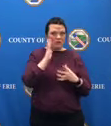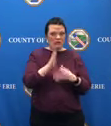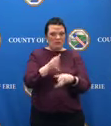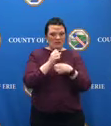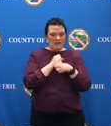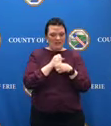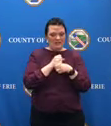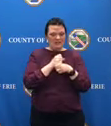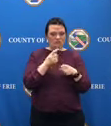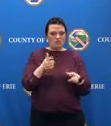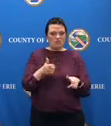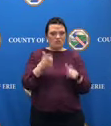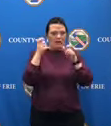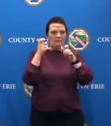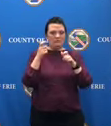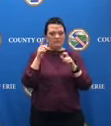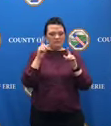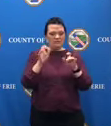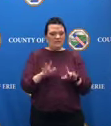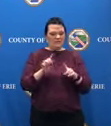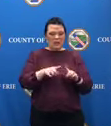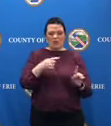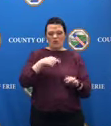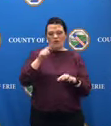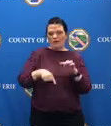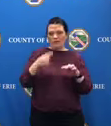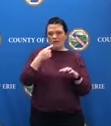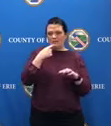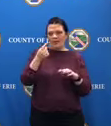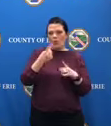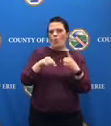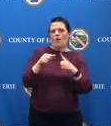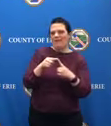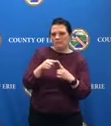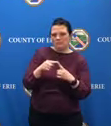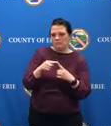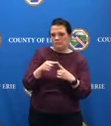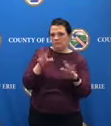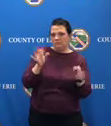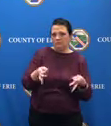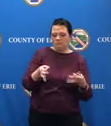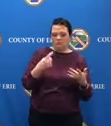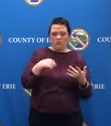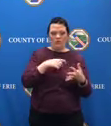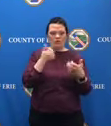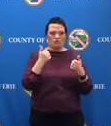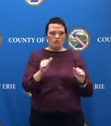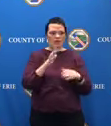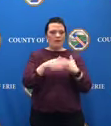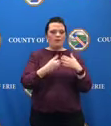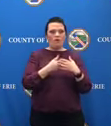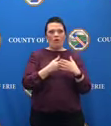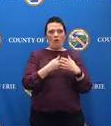a rapid test. However, I can't say when that will be. We are trying. We're trying all